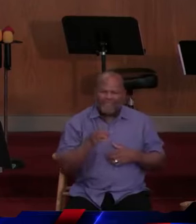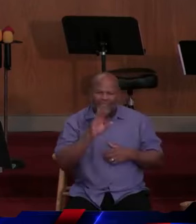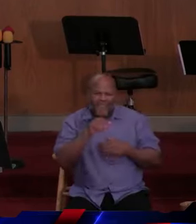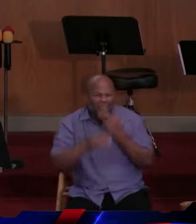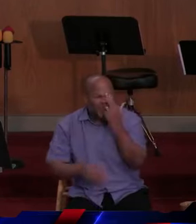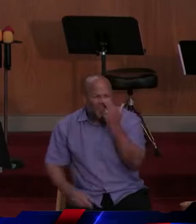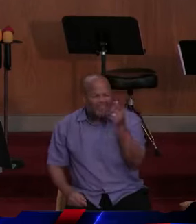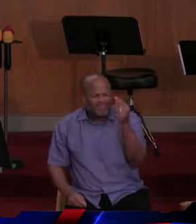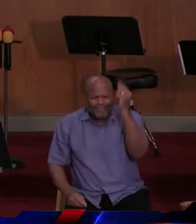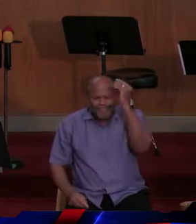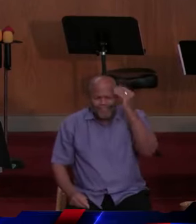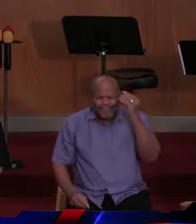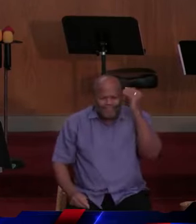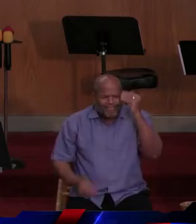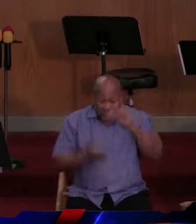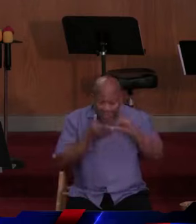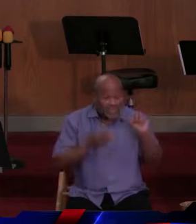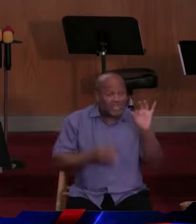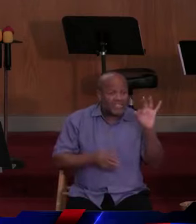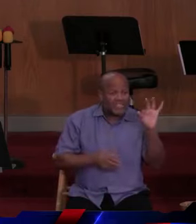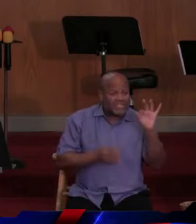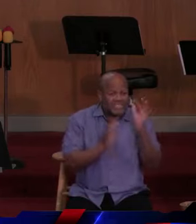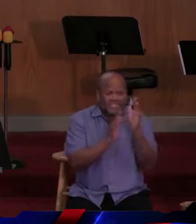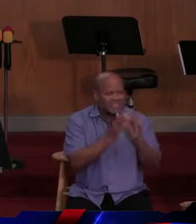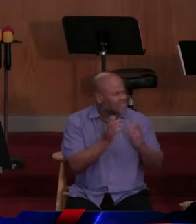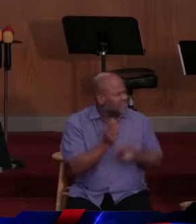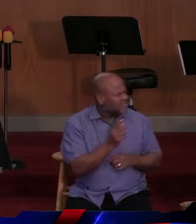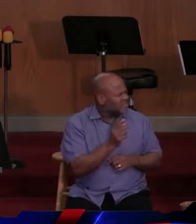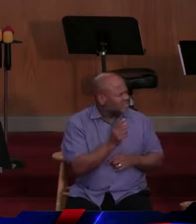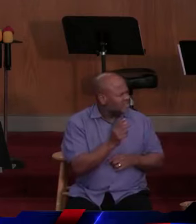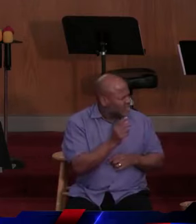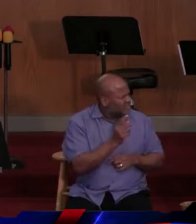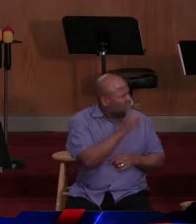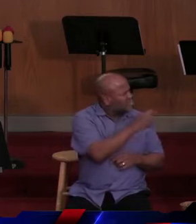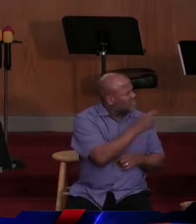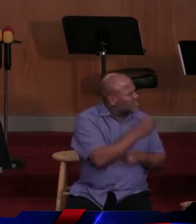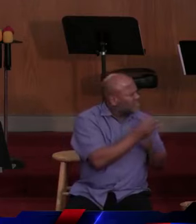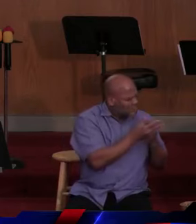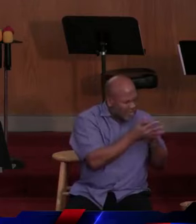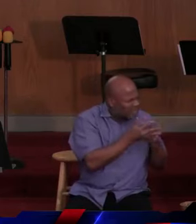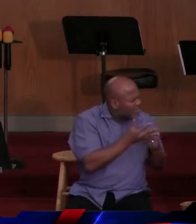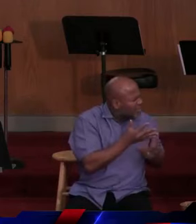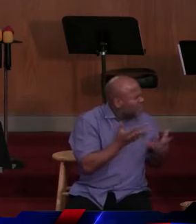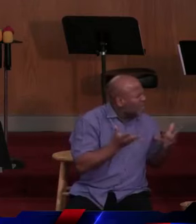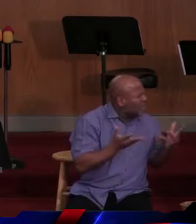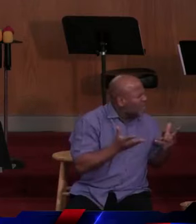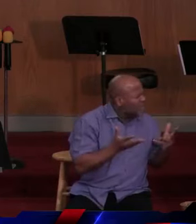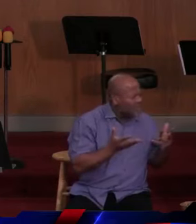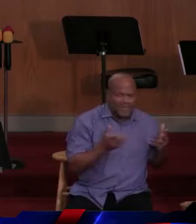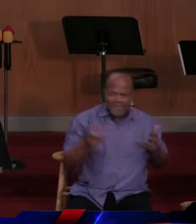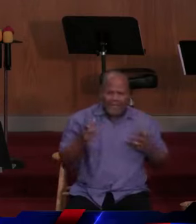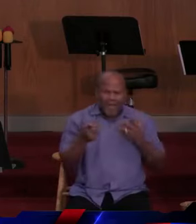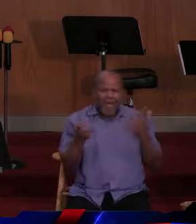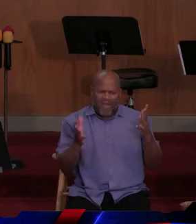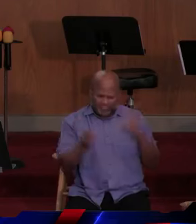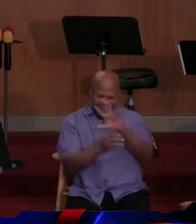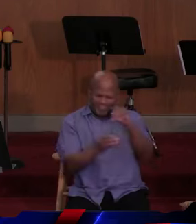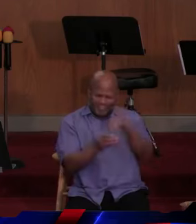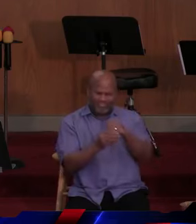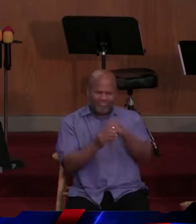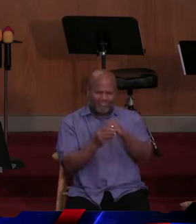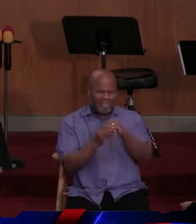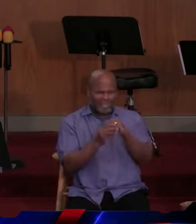think about it? By verse 19, Jesus asks, what things? Now, mind you, he had been at the heart of all the things that had happened in